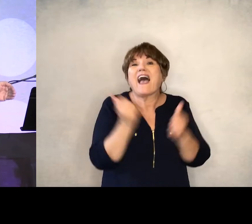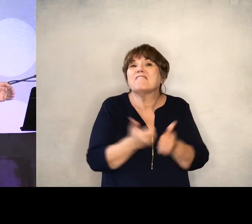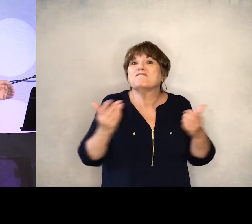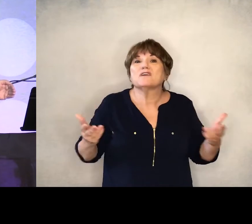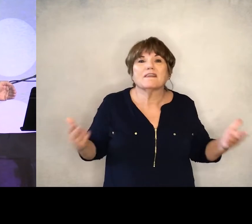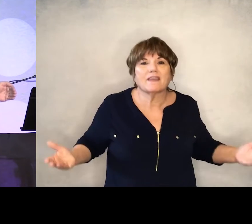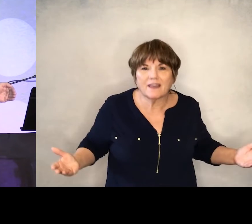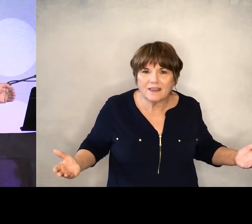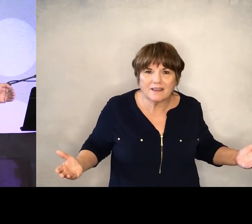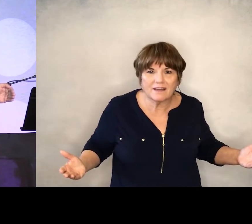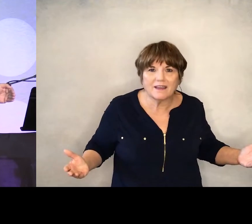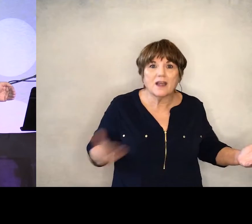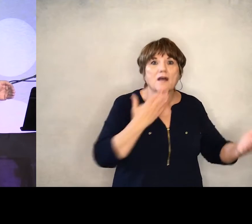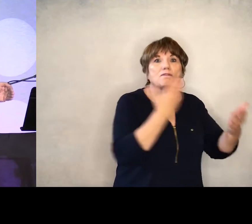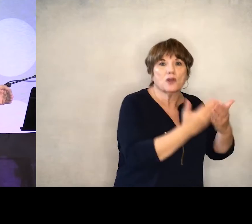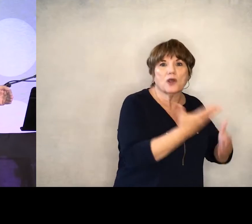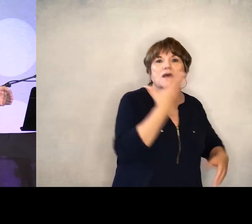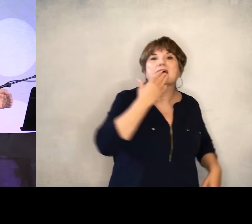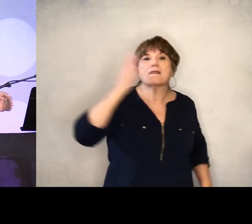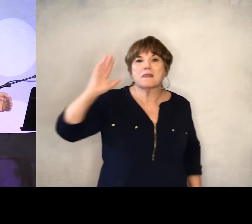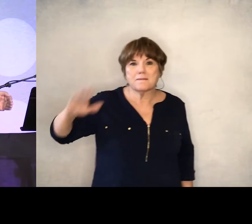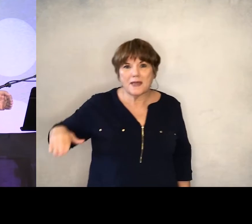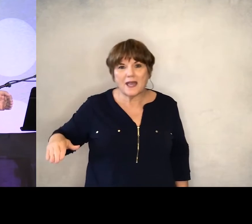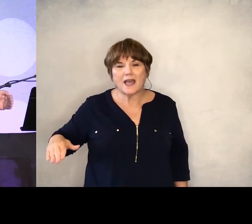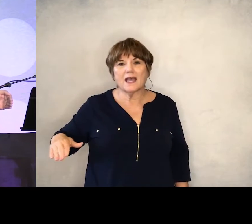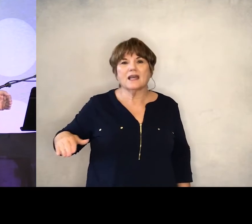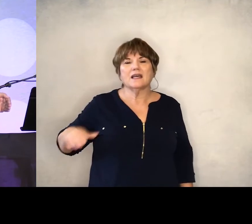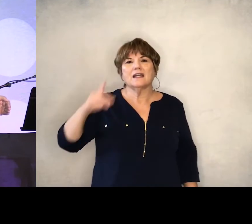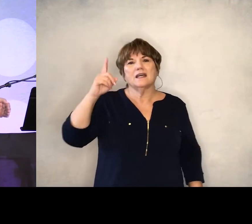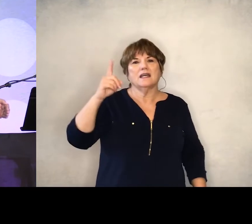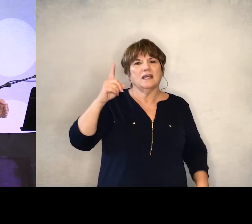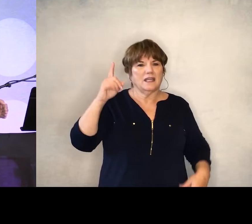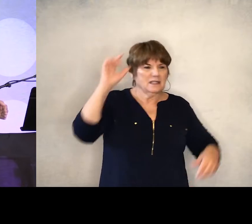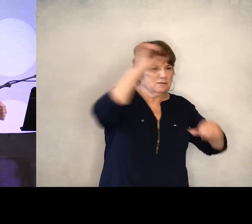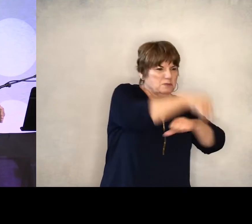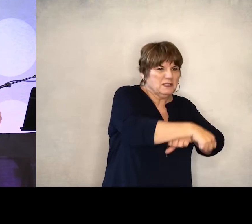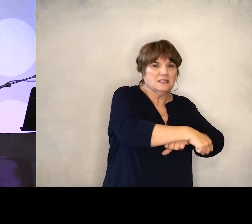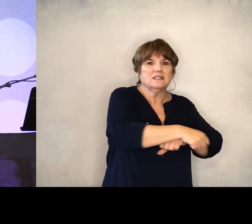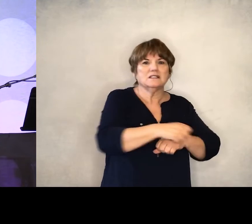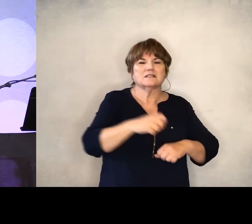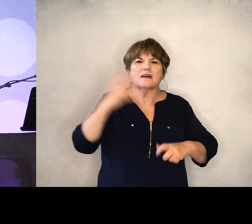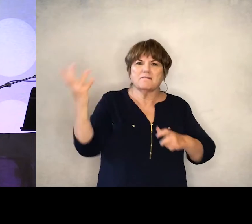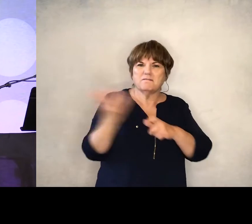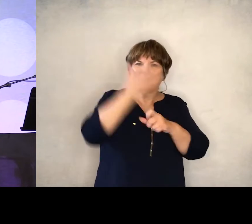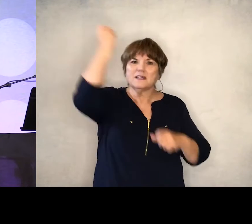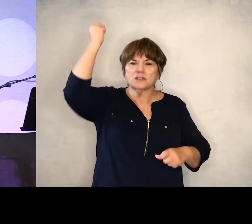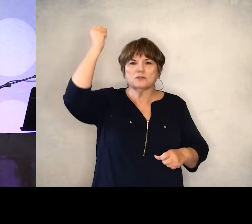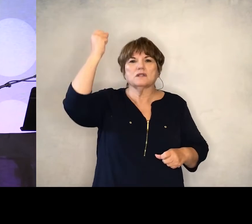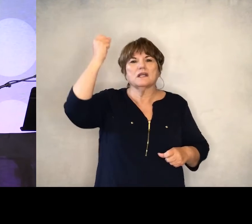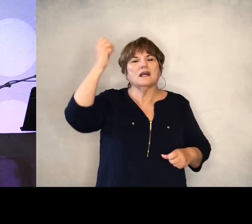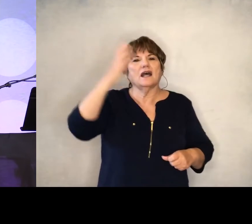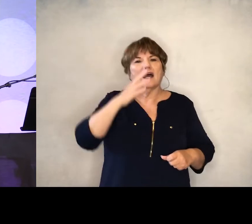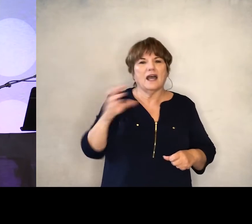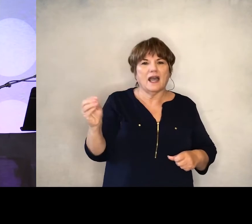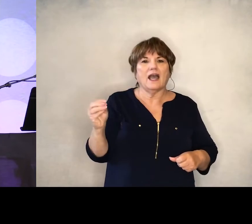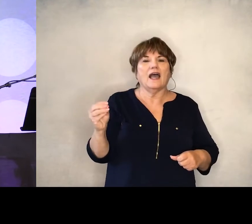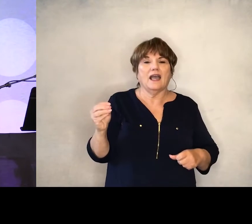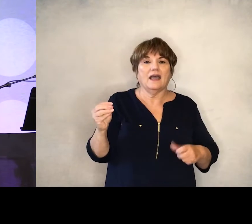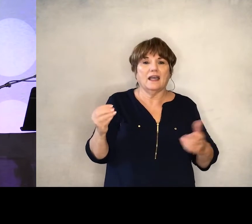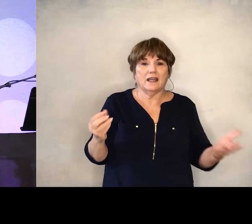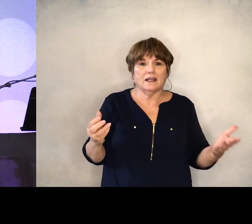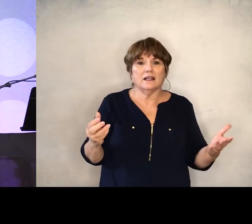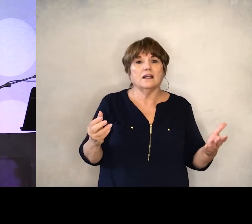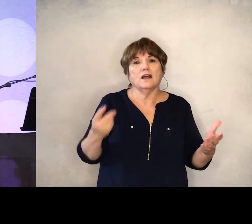the good and the bad. He triumphs over them. He brings victory out of them, and he adds them together to our greater